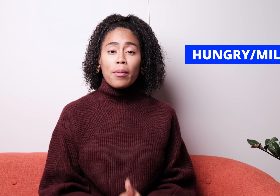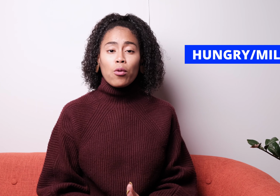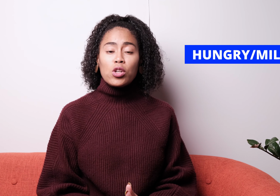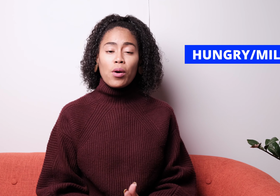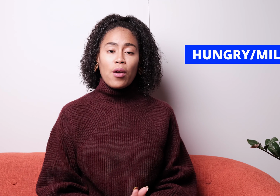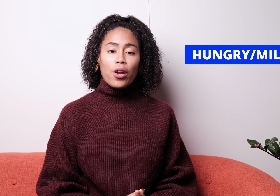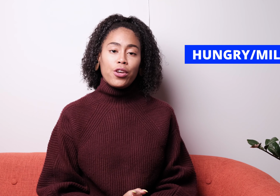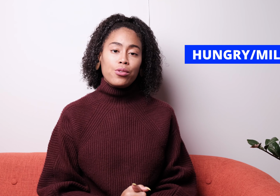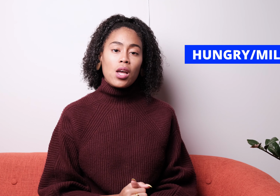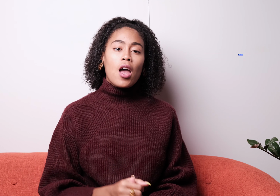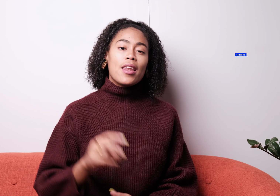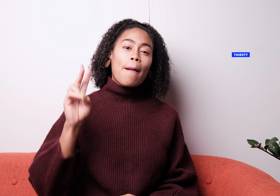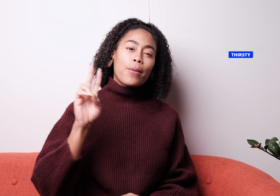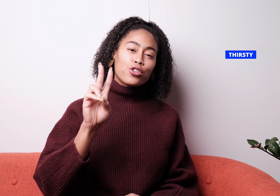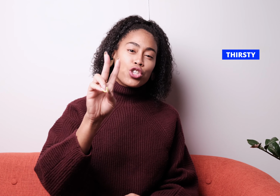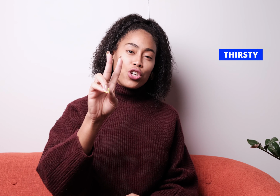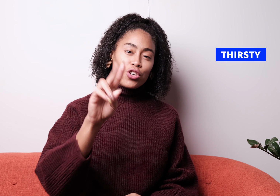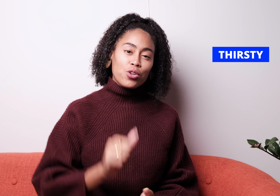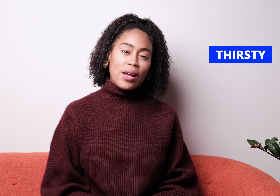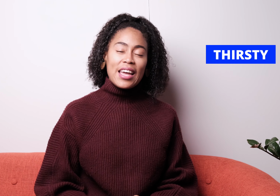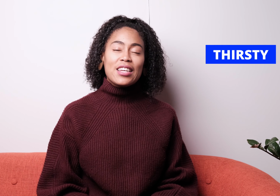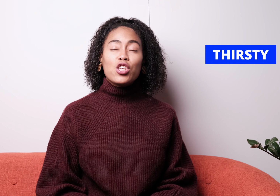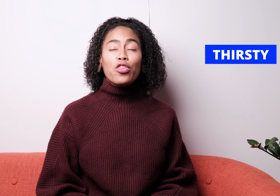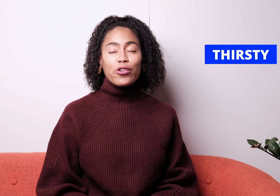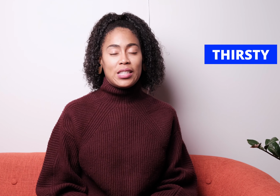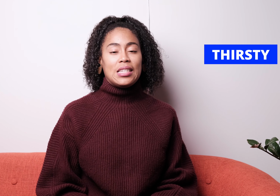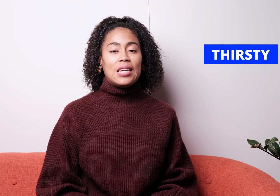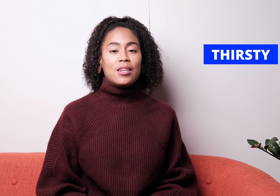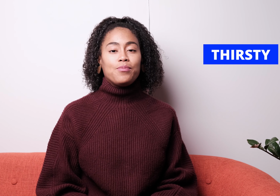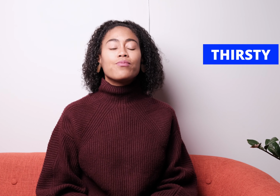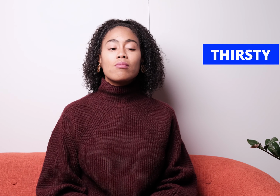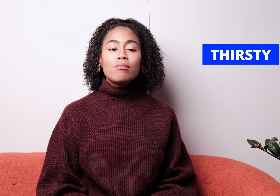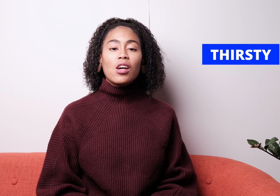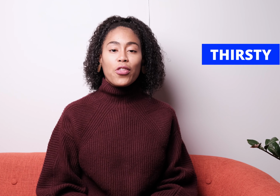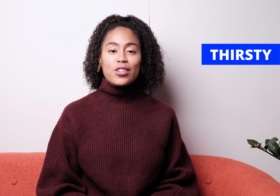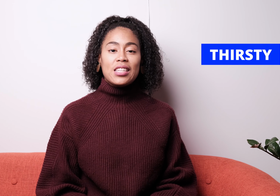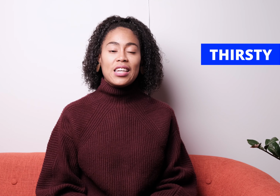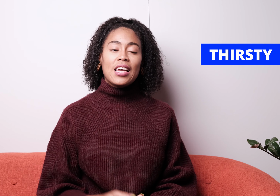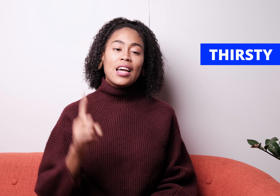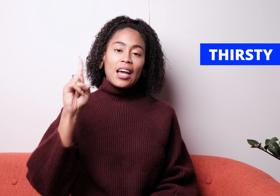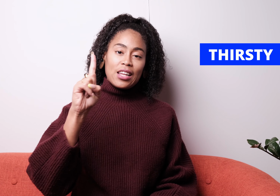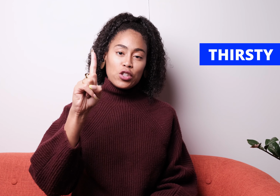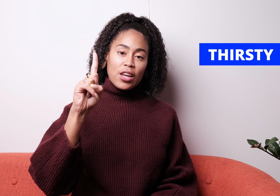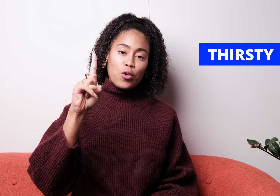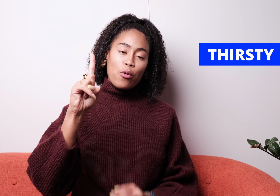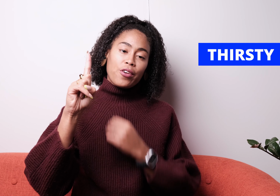determining which one they want to use. Number 2 is thirsty. Thirsty. And that's you're taking your pointer finger